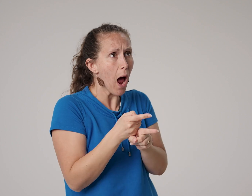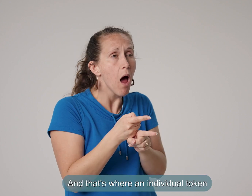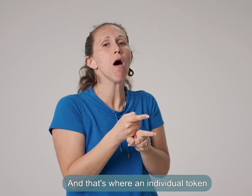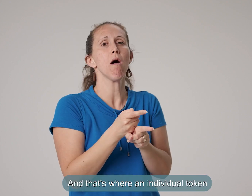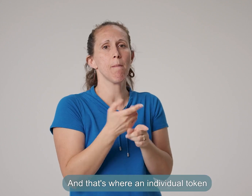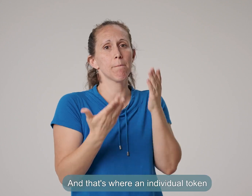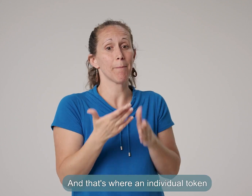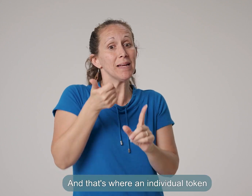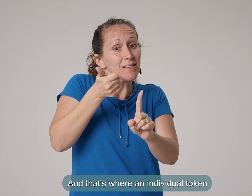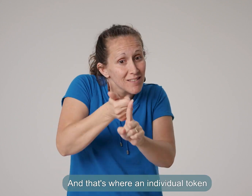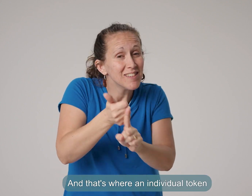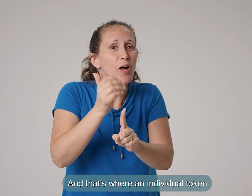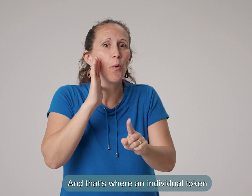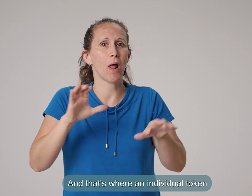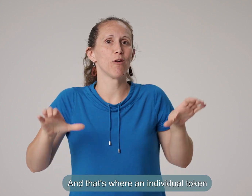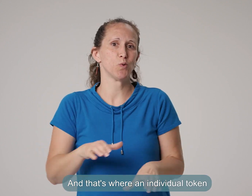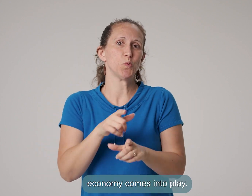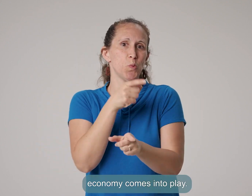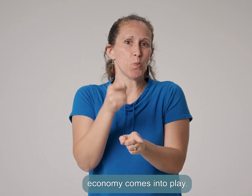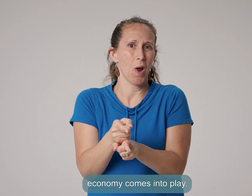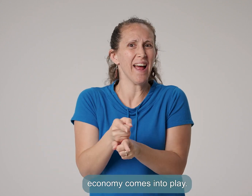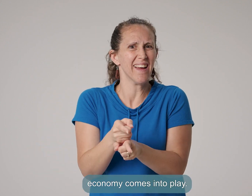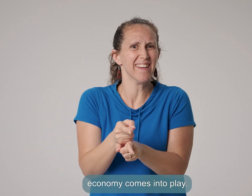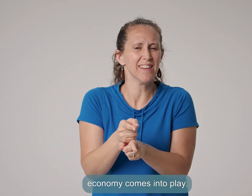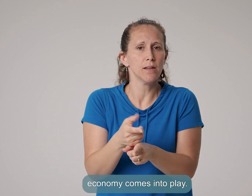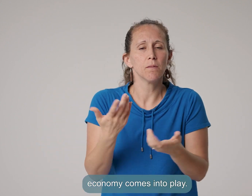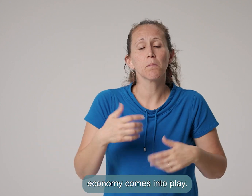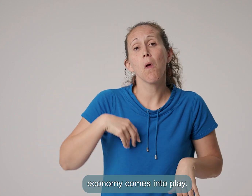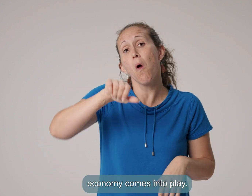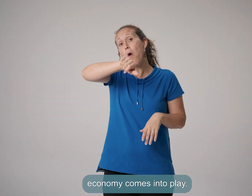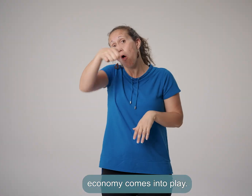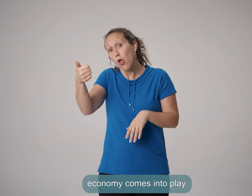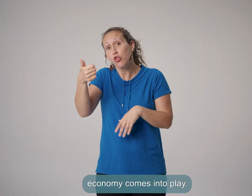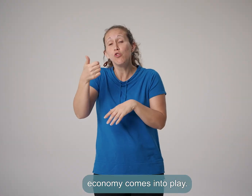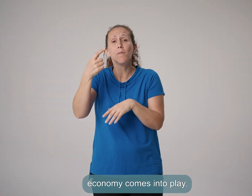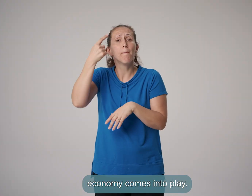And that's where an individual token economy comes into play.